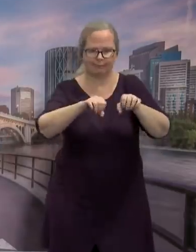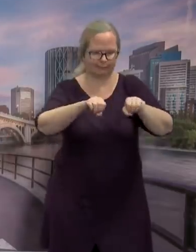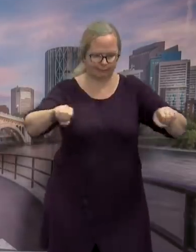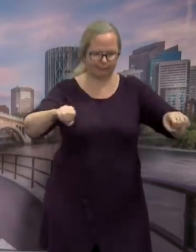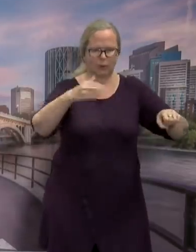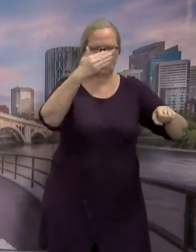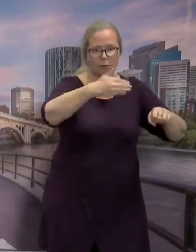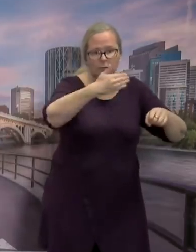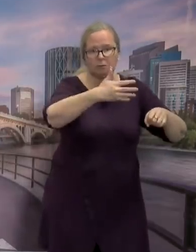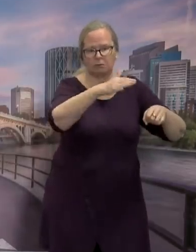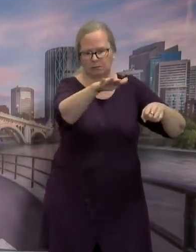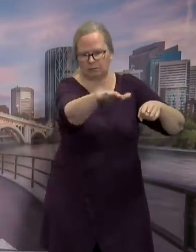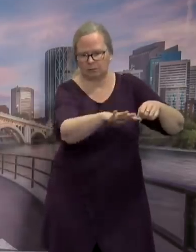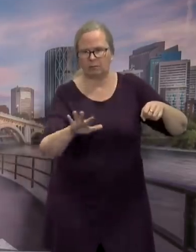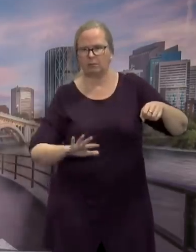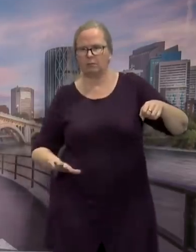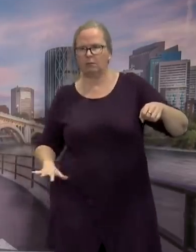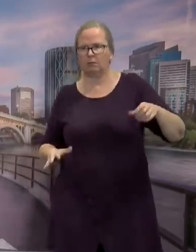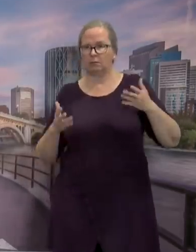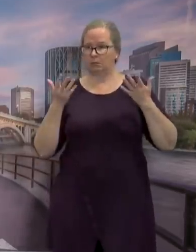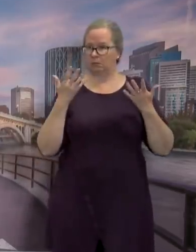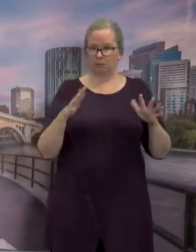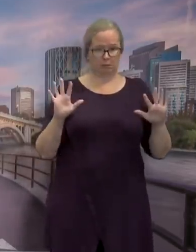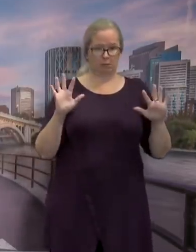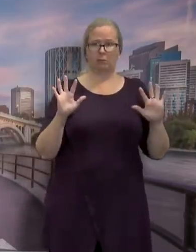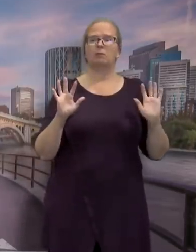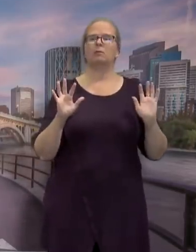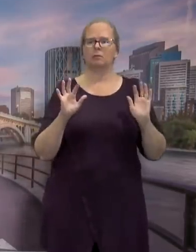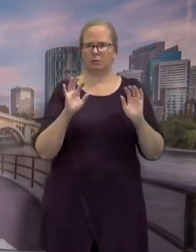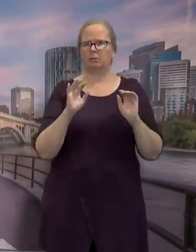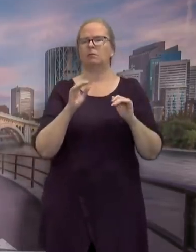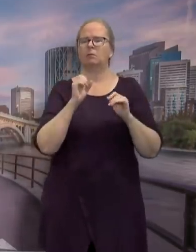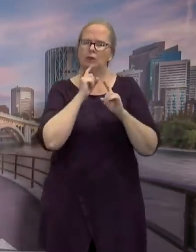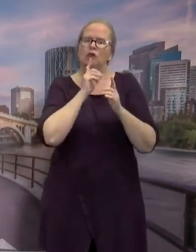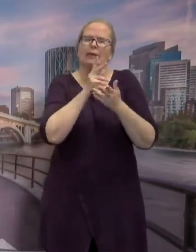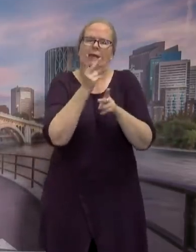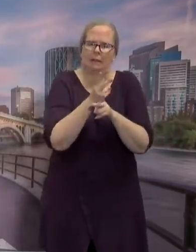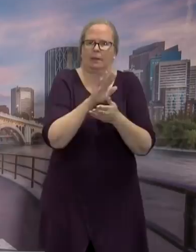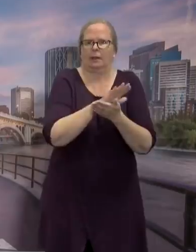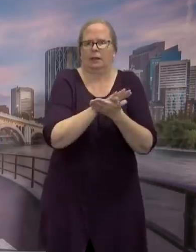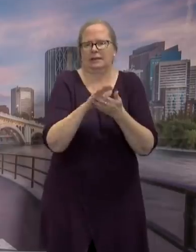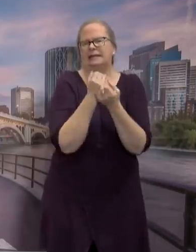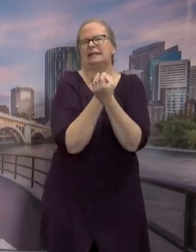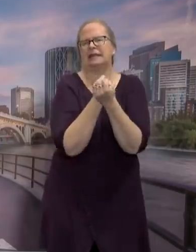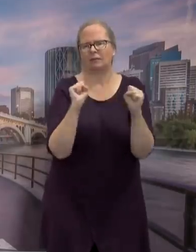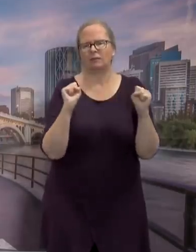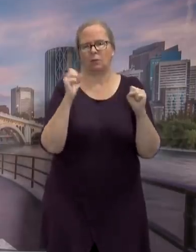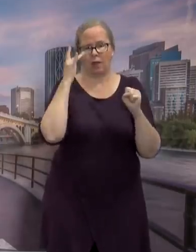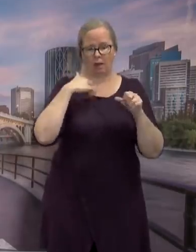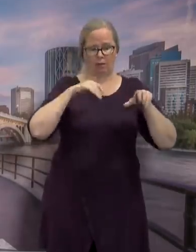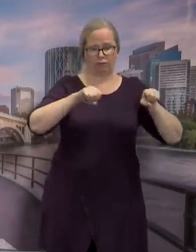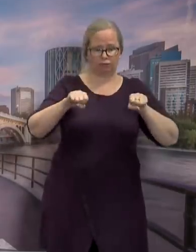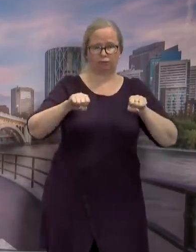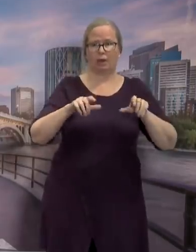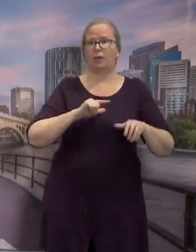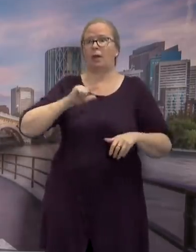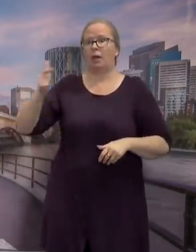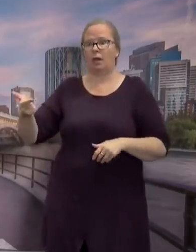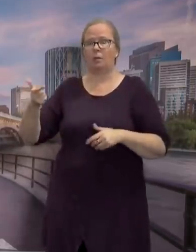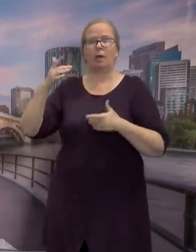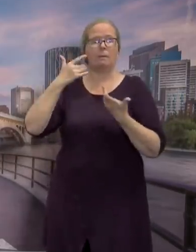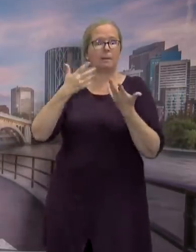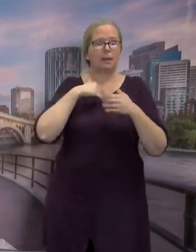wipe down before and after use. Really, really, really try hard not to touch your face when you're out on the scooter. Don't wipe your